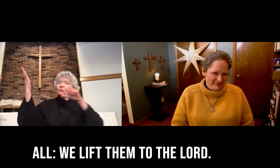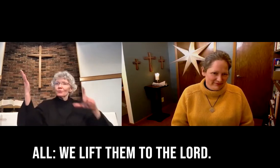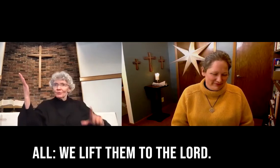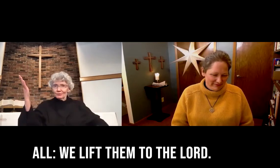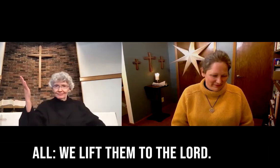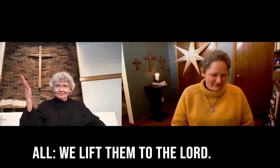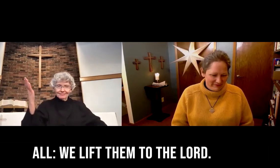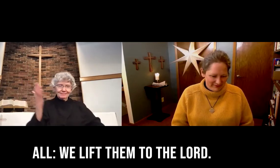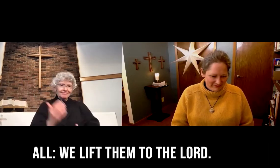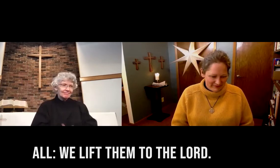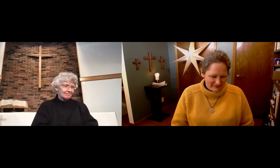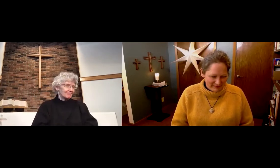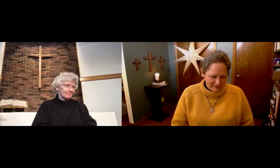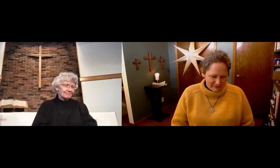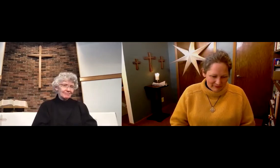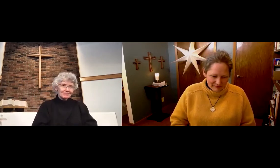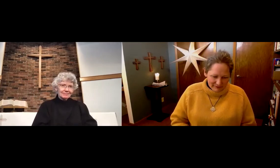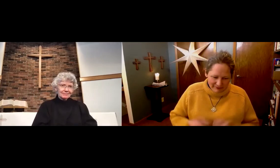We lift them to the Lord.